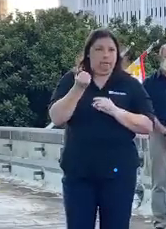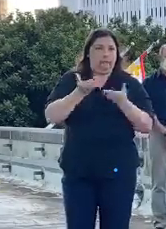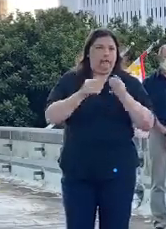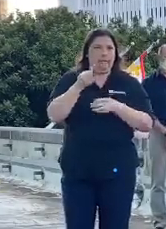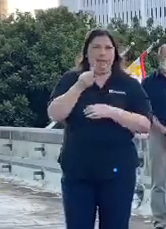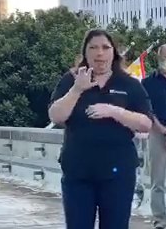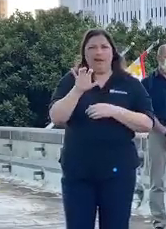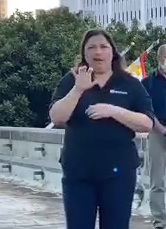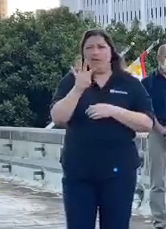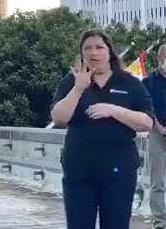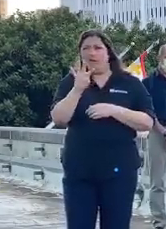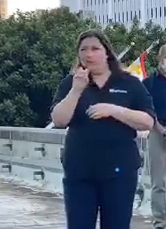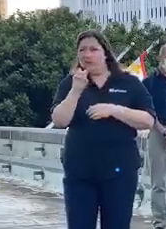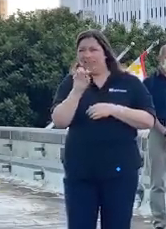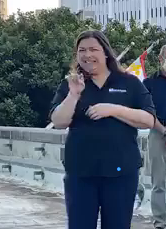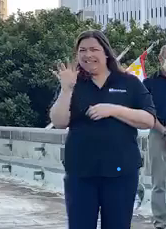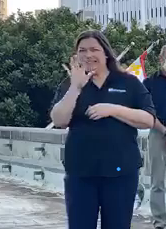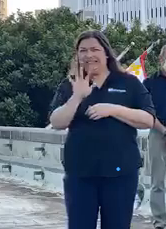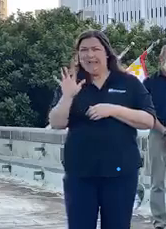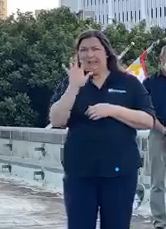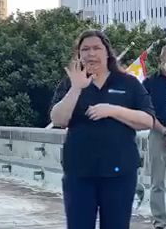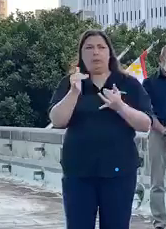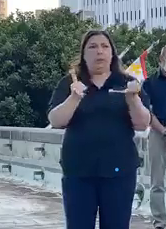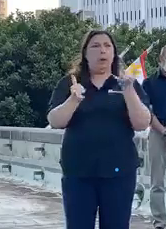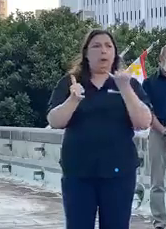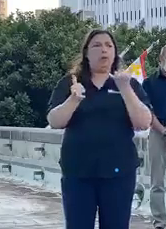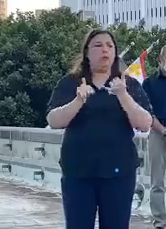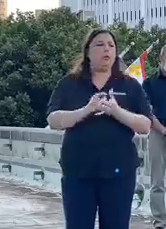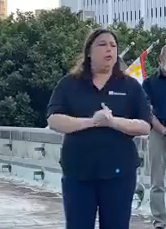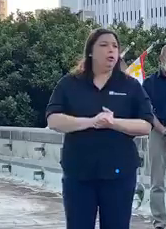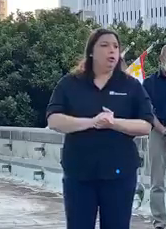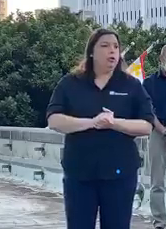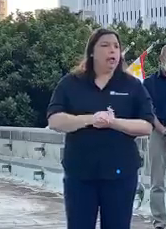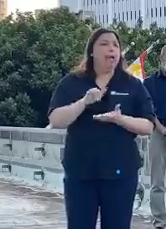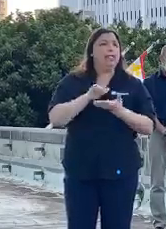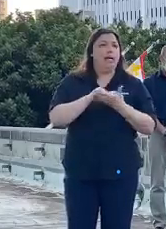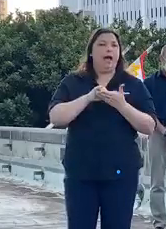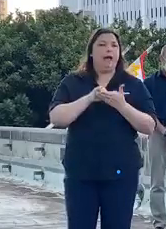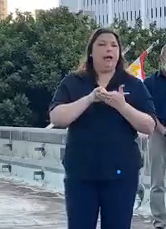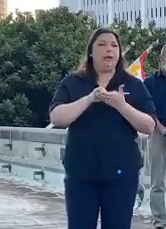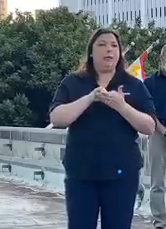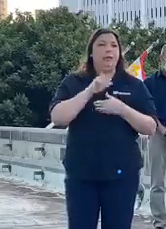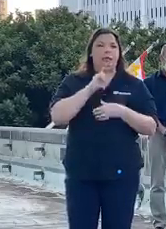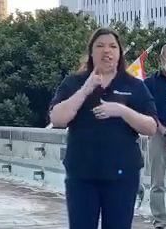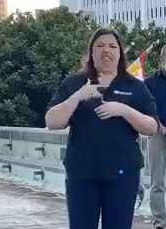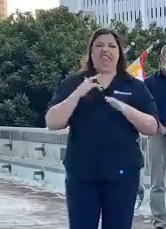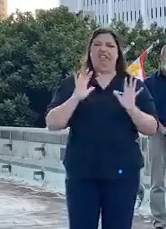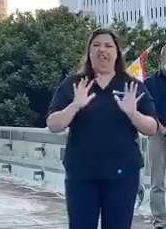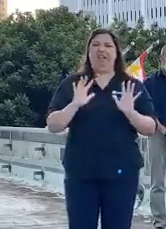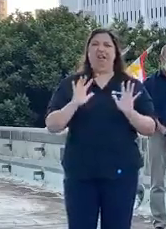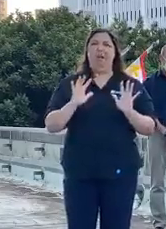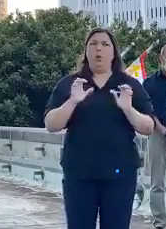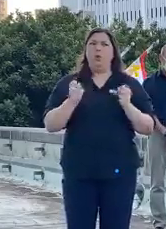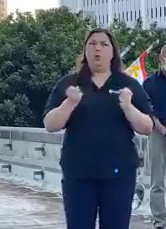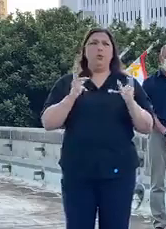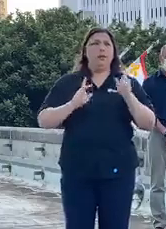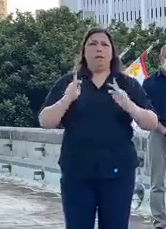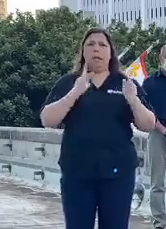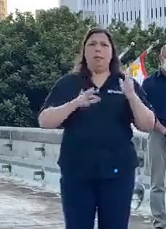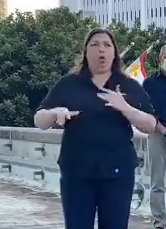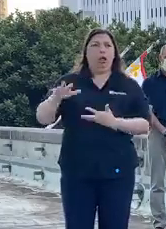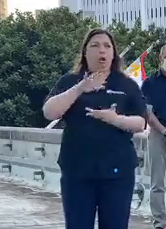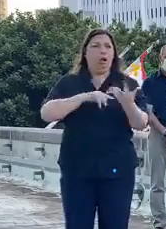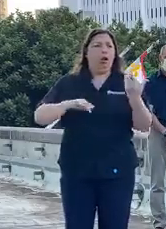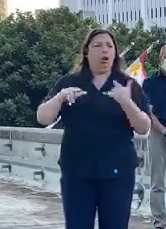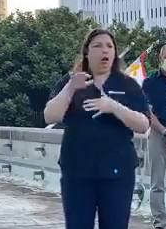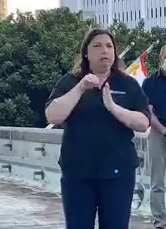maybe 140 some odd calls. And that's when, it really felt like, wait, there was too much movement going on